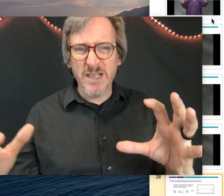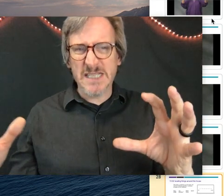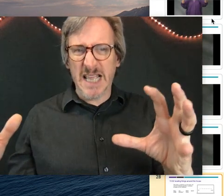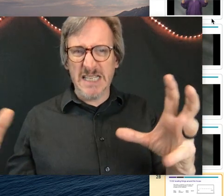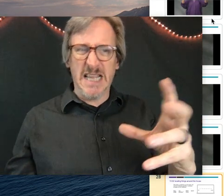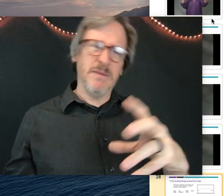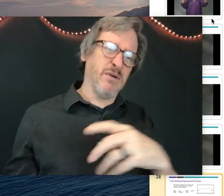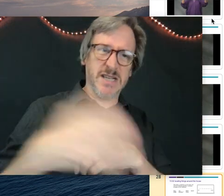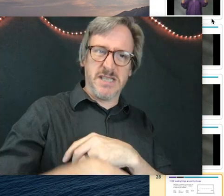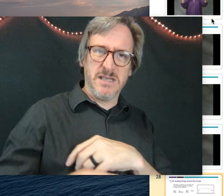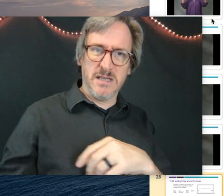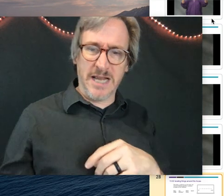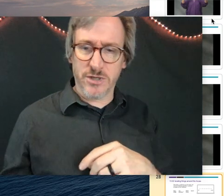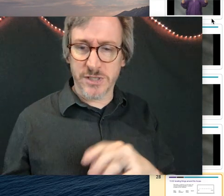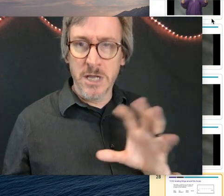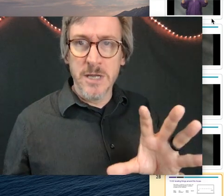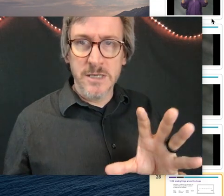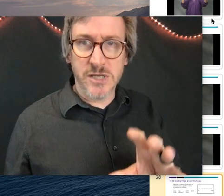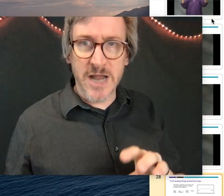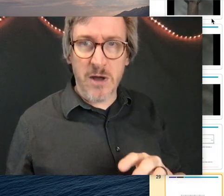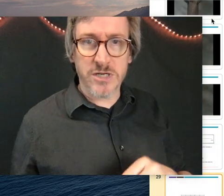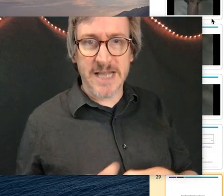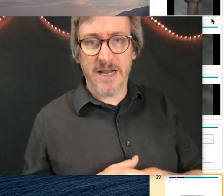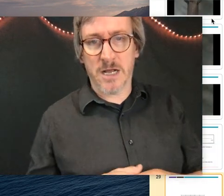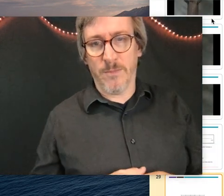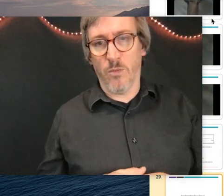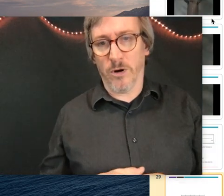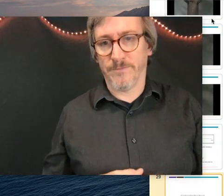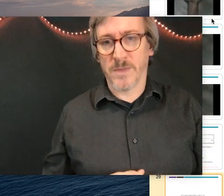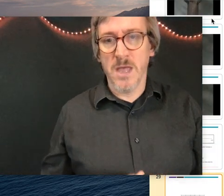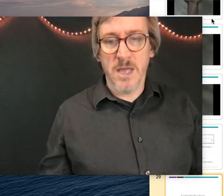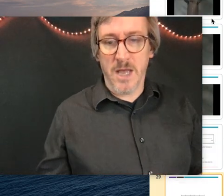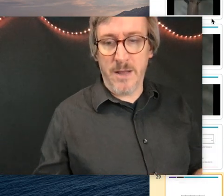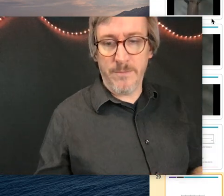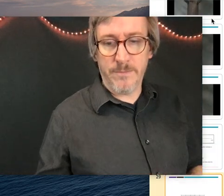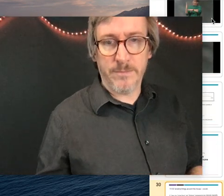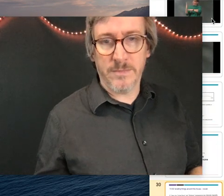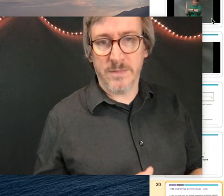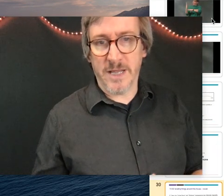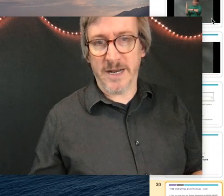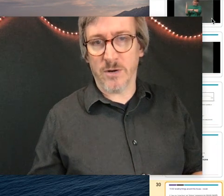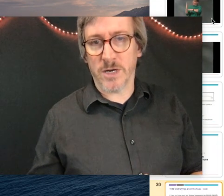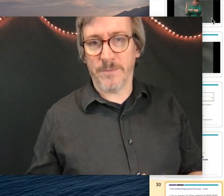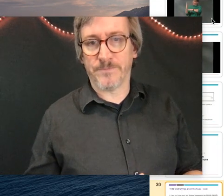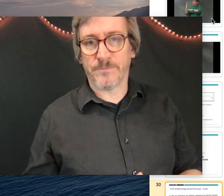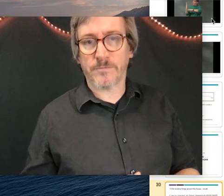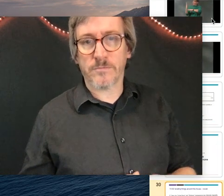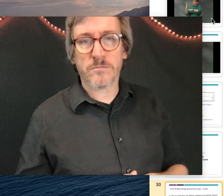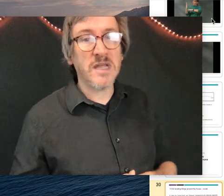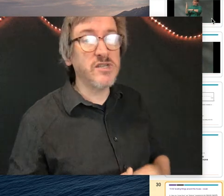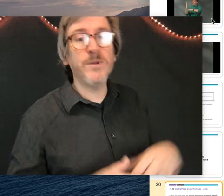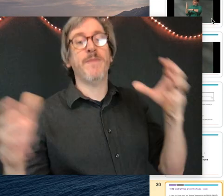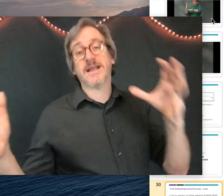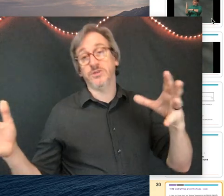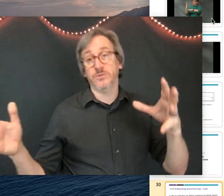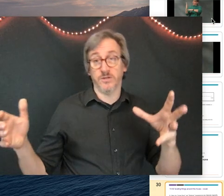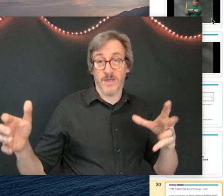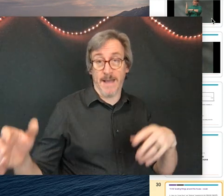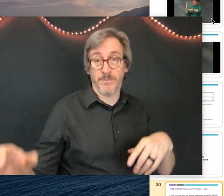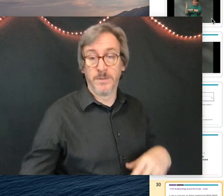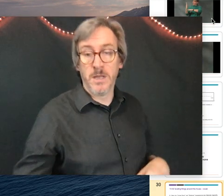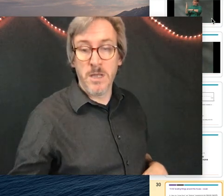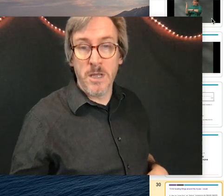all these things in previous lectures. So now we're just adding a couple more. That I got to work on. So we go back to